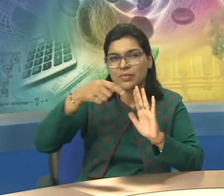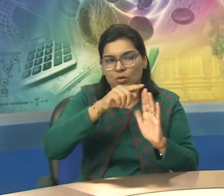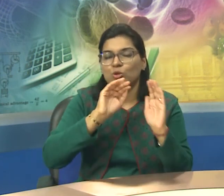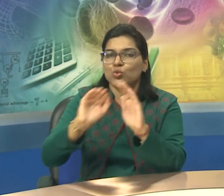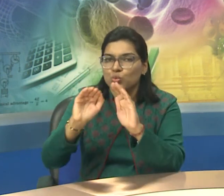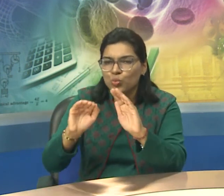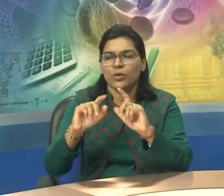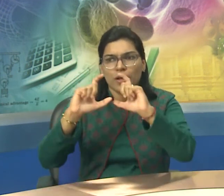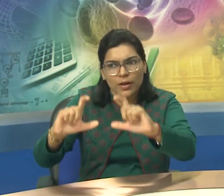provides services